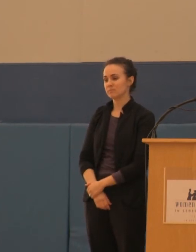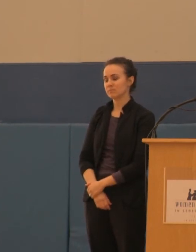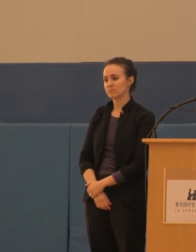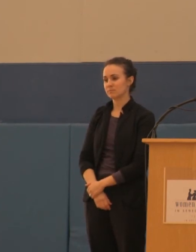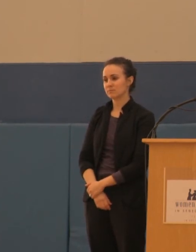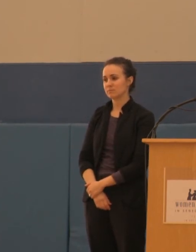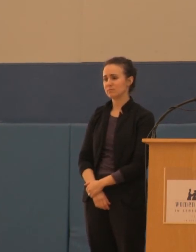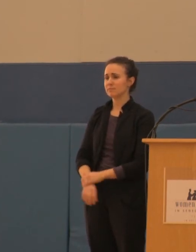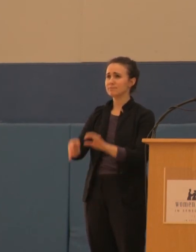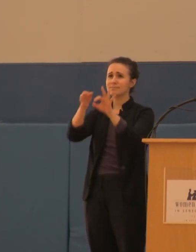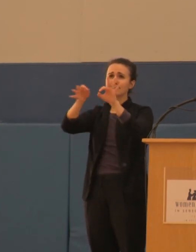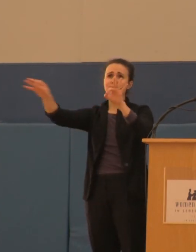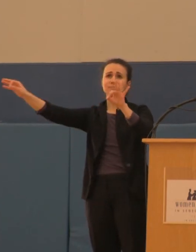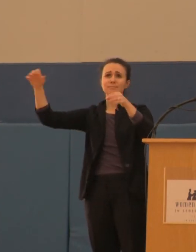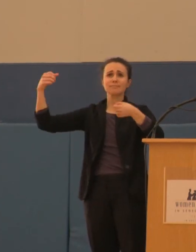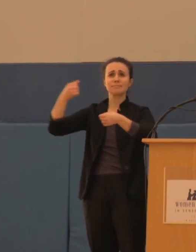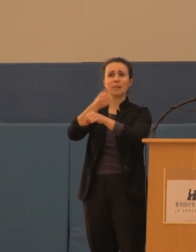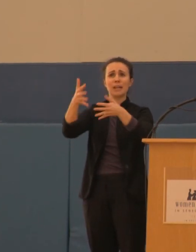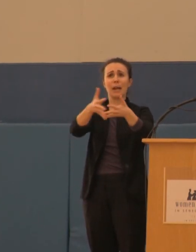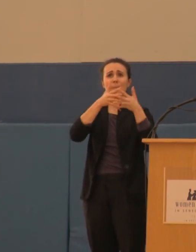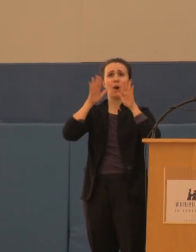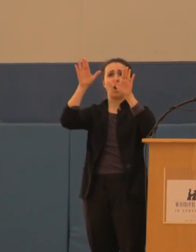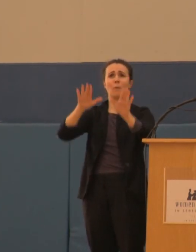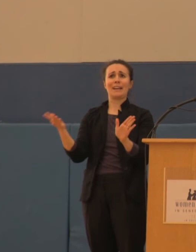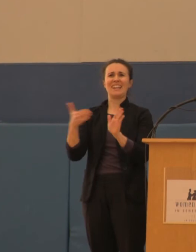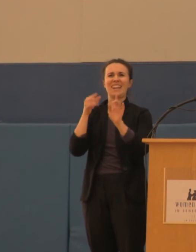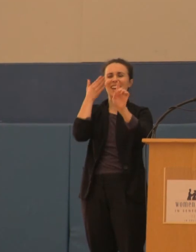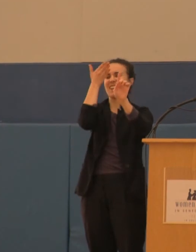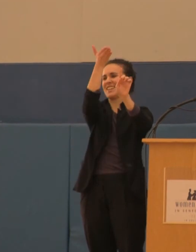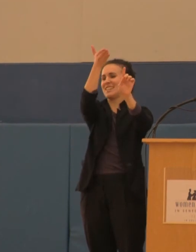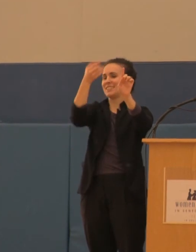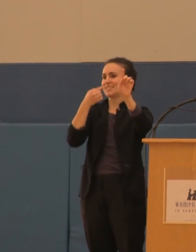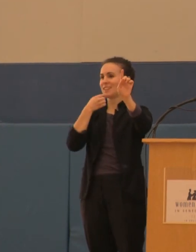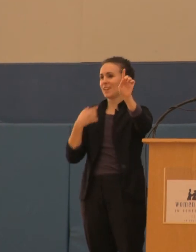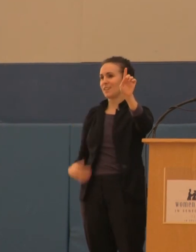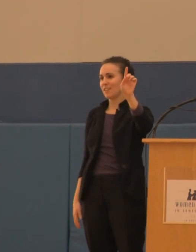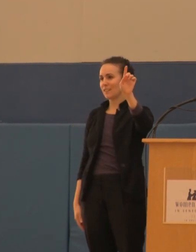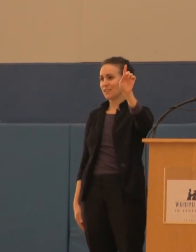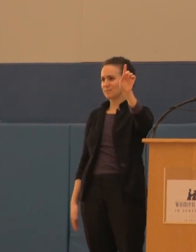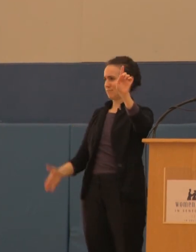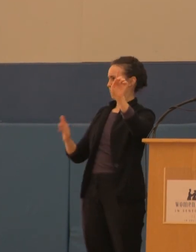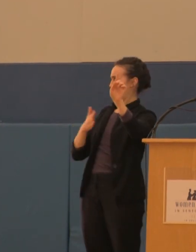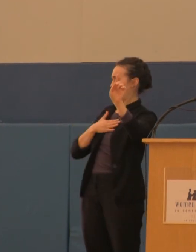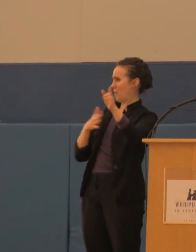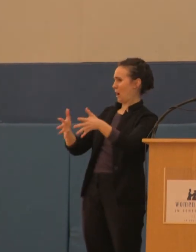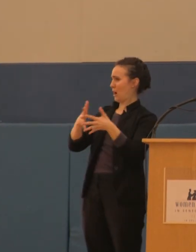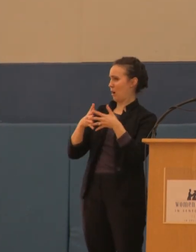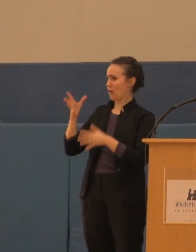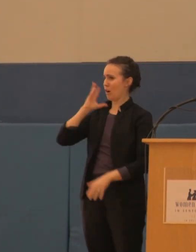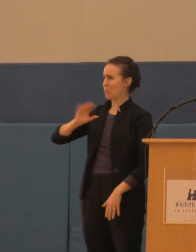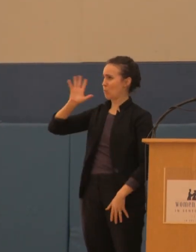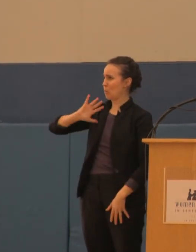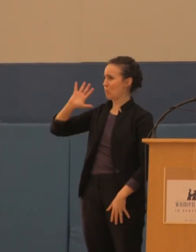Make America great again, he said. The America that I experienced